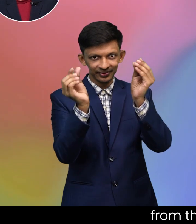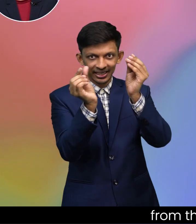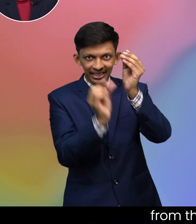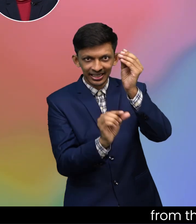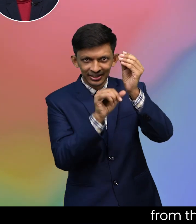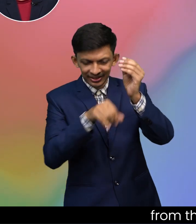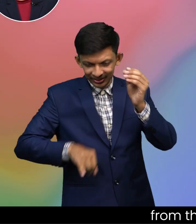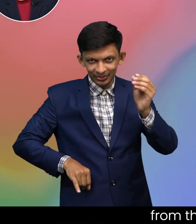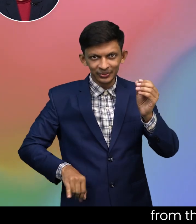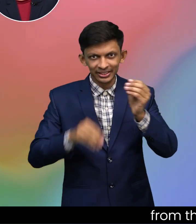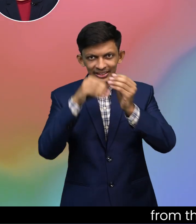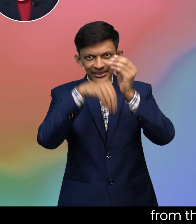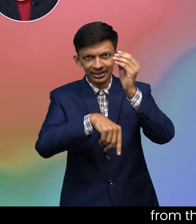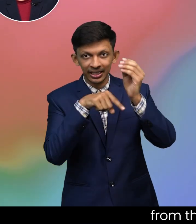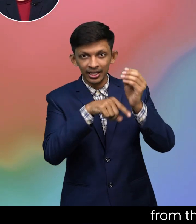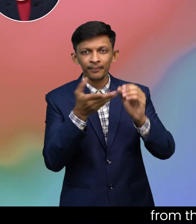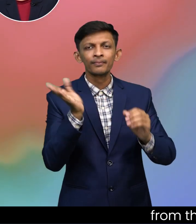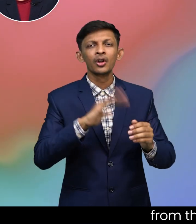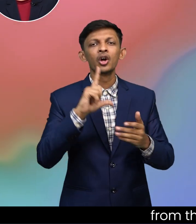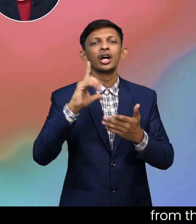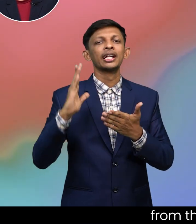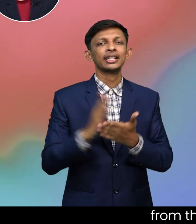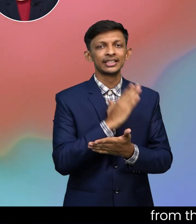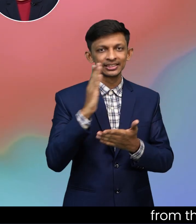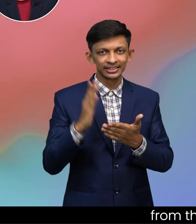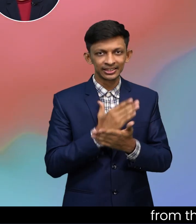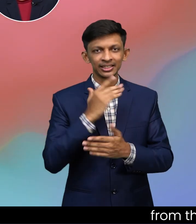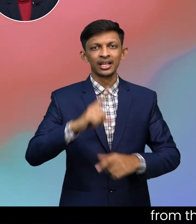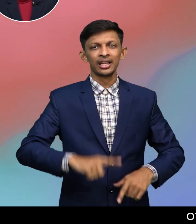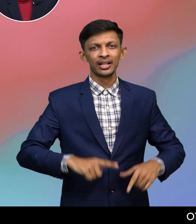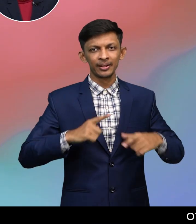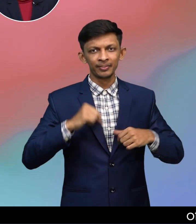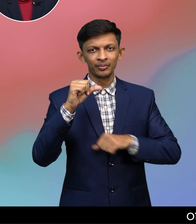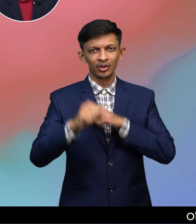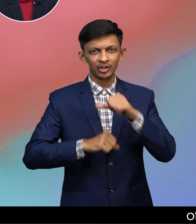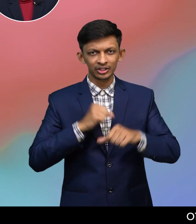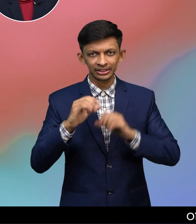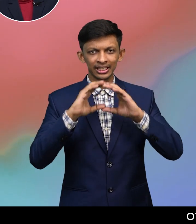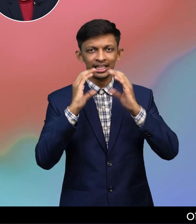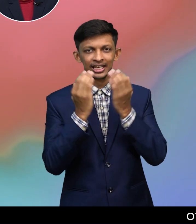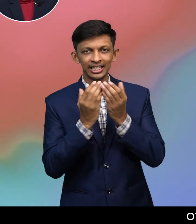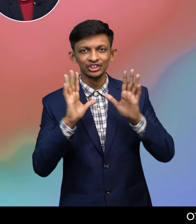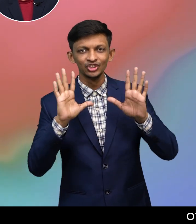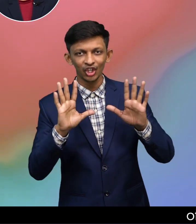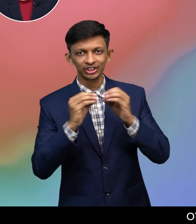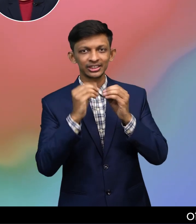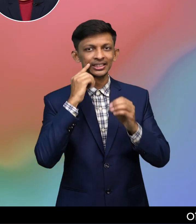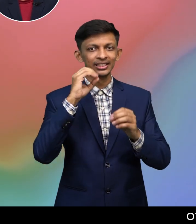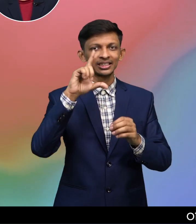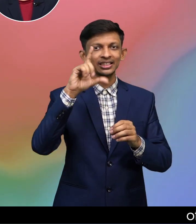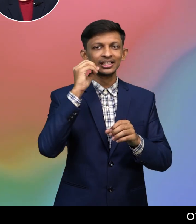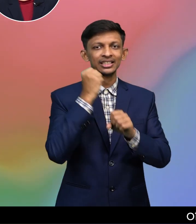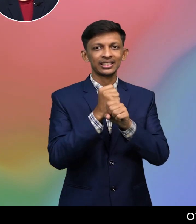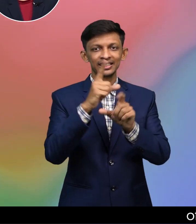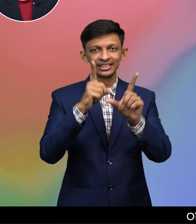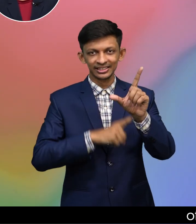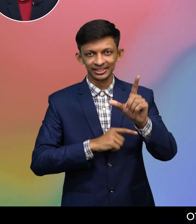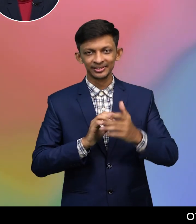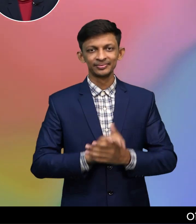The waste is then removed as urine. The nephron is considered to be the structural